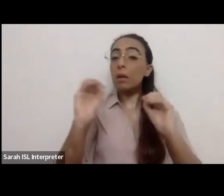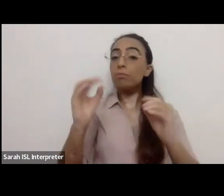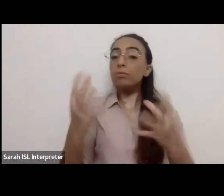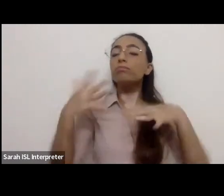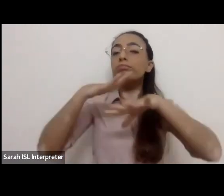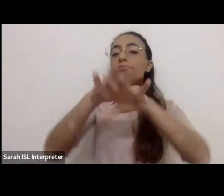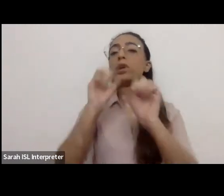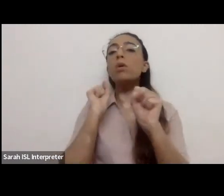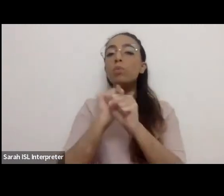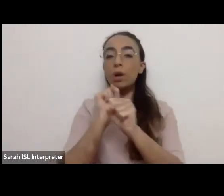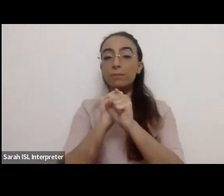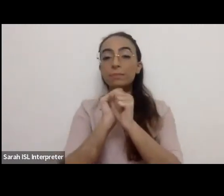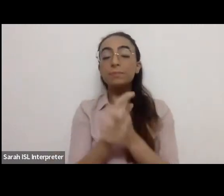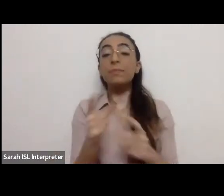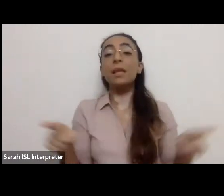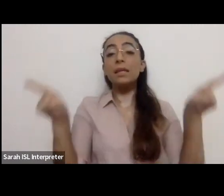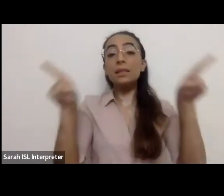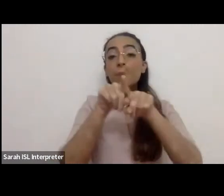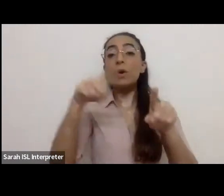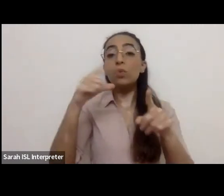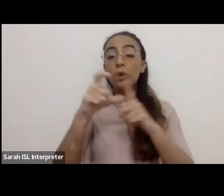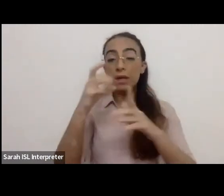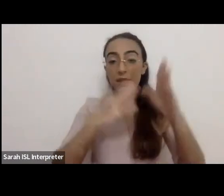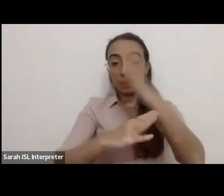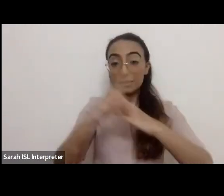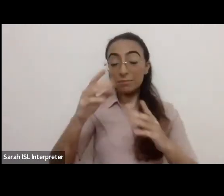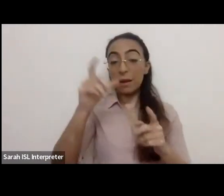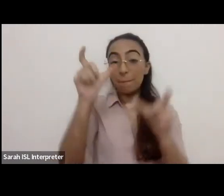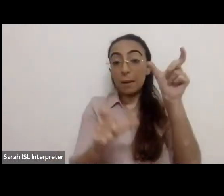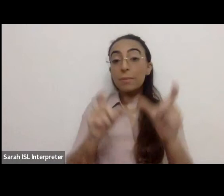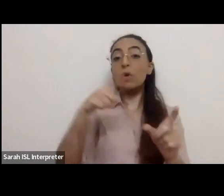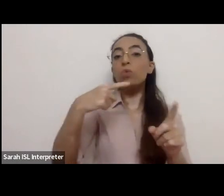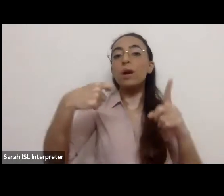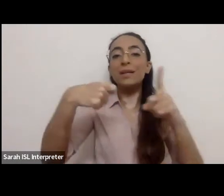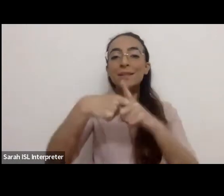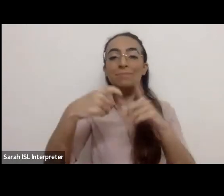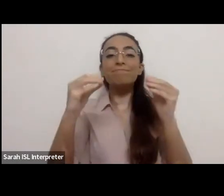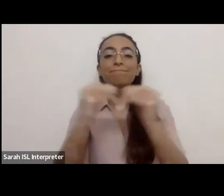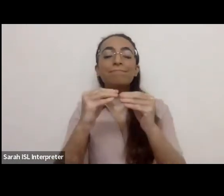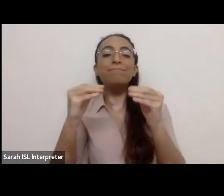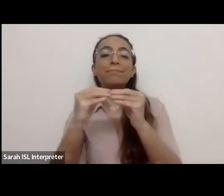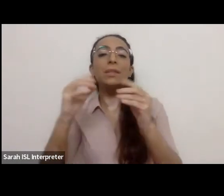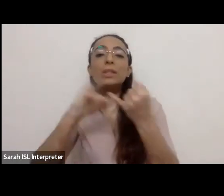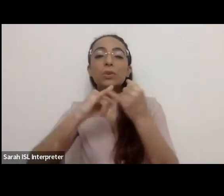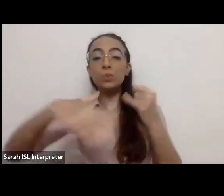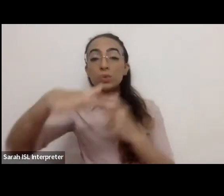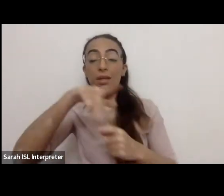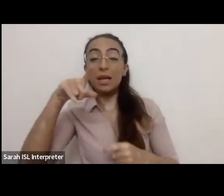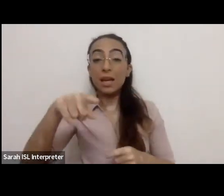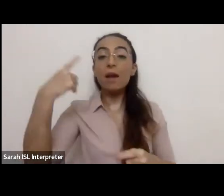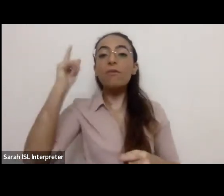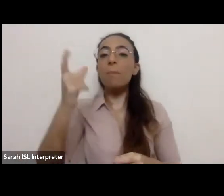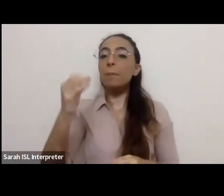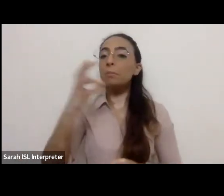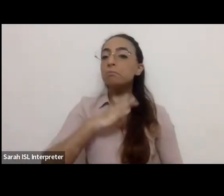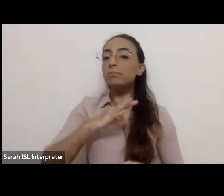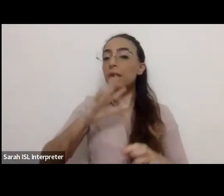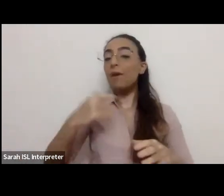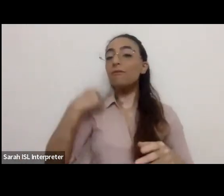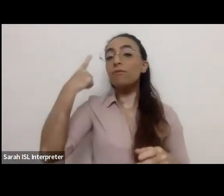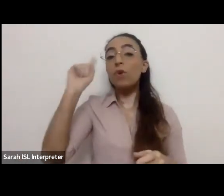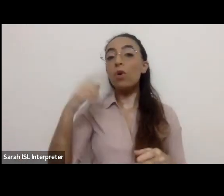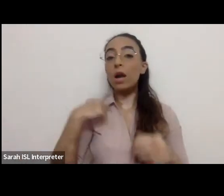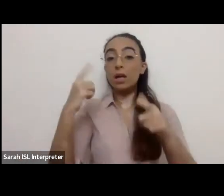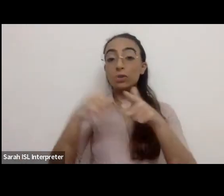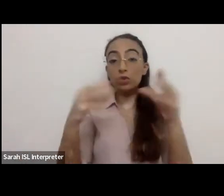with disabilities trained by the Kendua Dihi Bikash Society have now become income earners through employment as